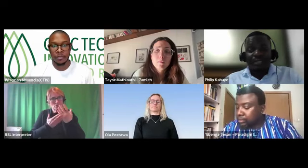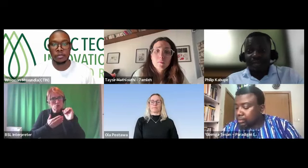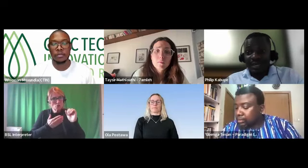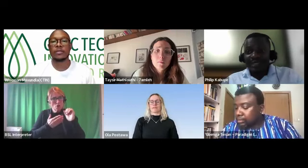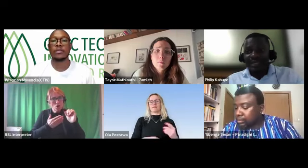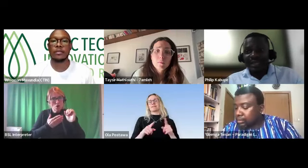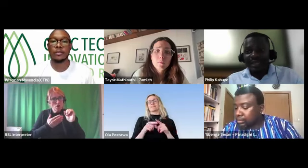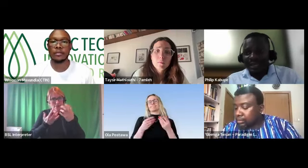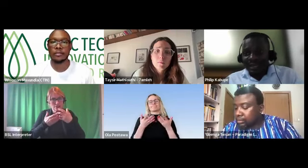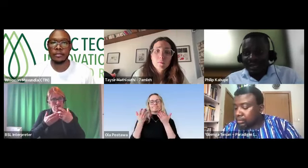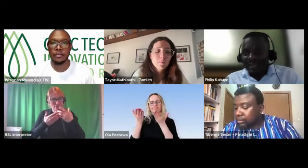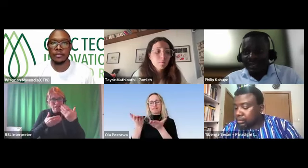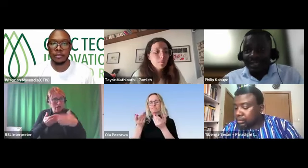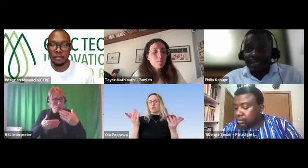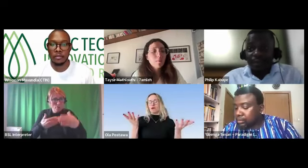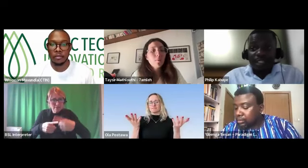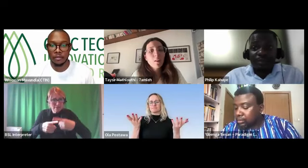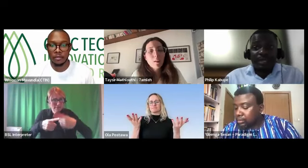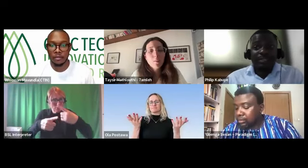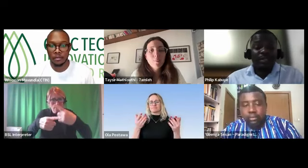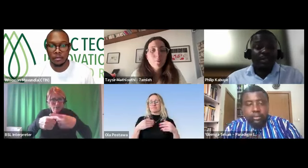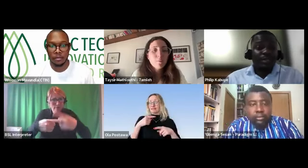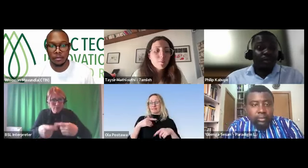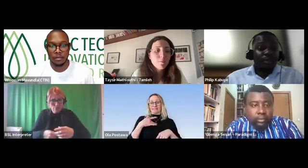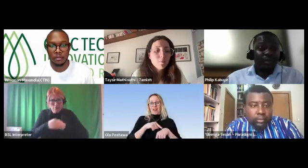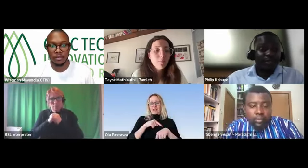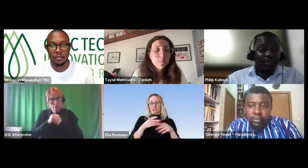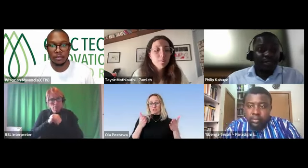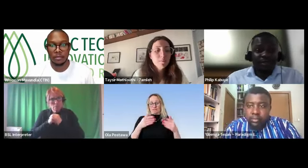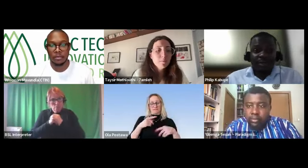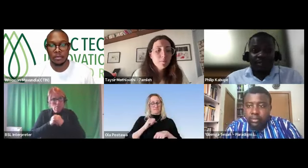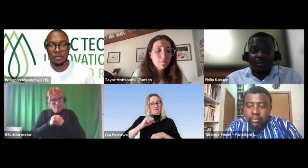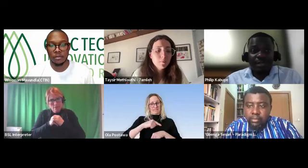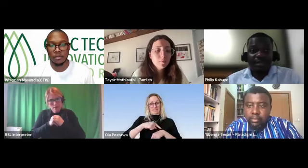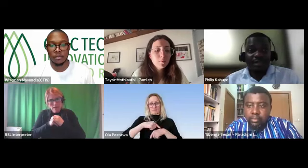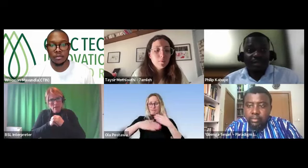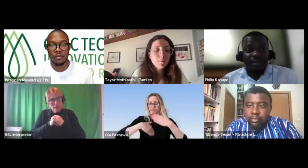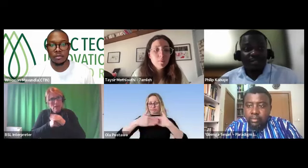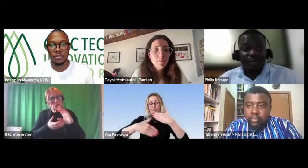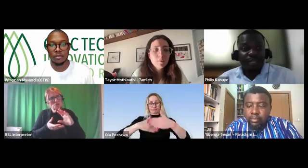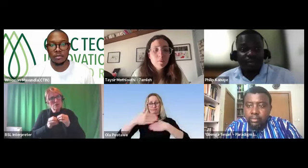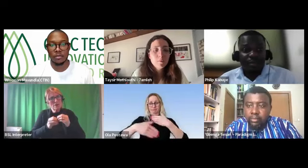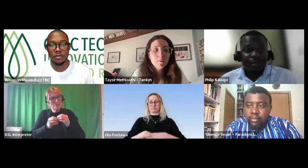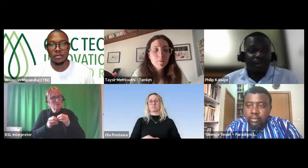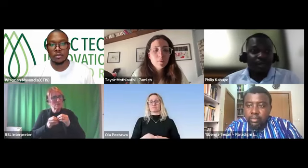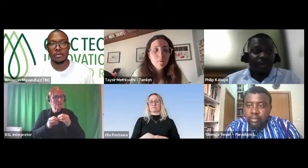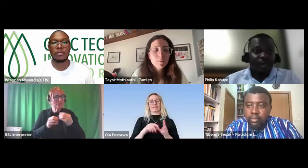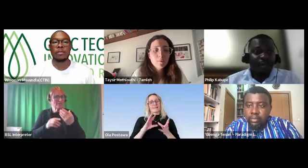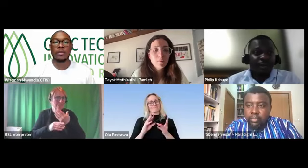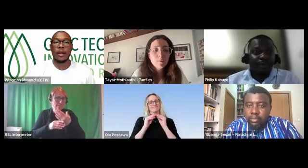and policymakers lack the technical expertise to craft effective rules. For me, I think that is really